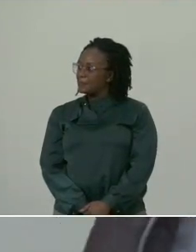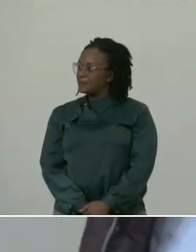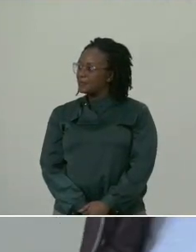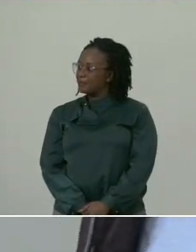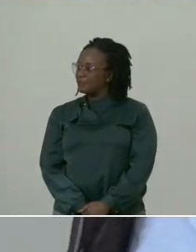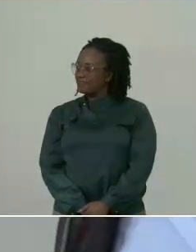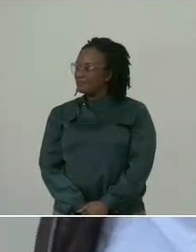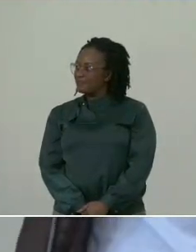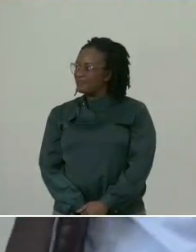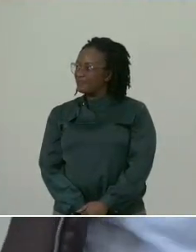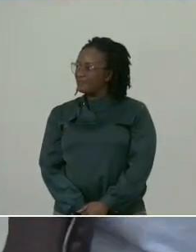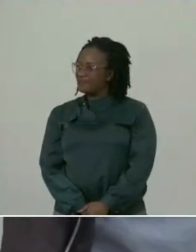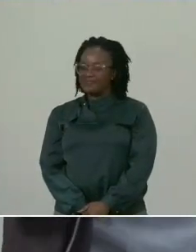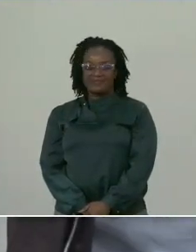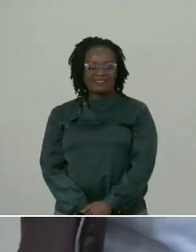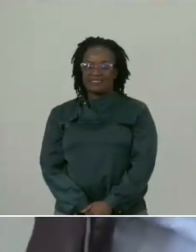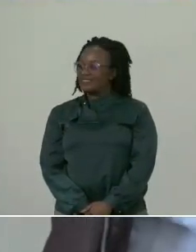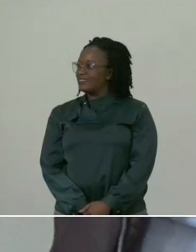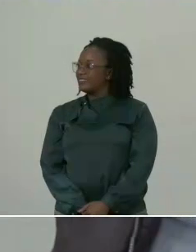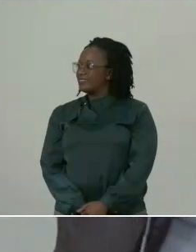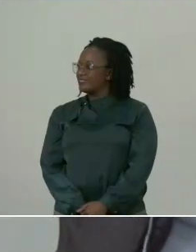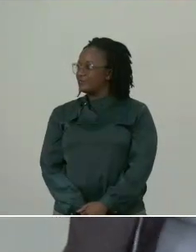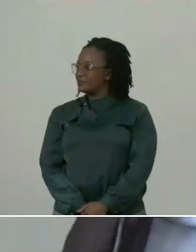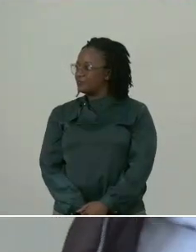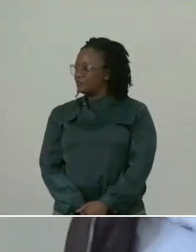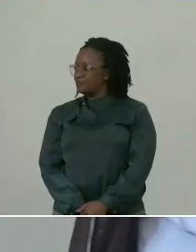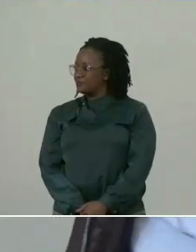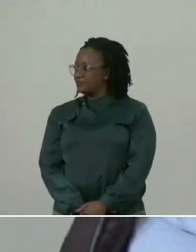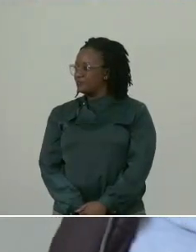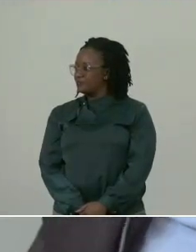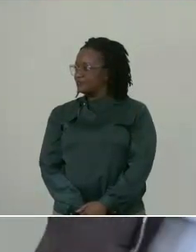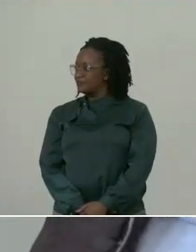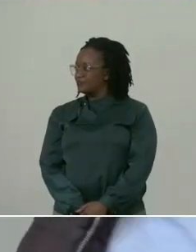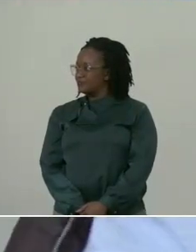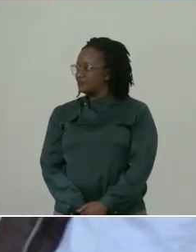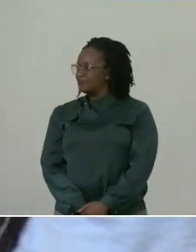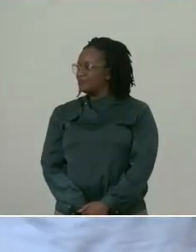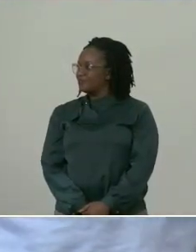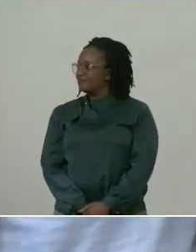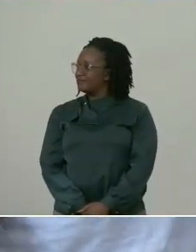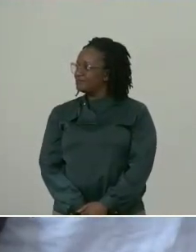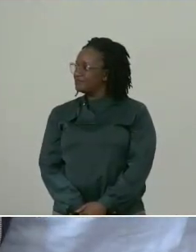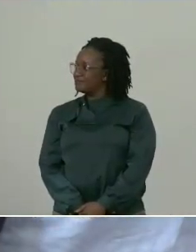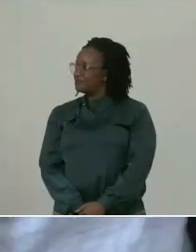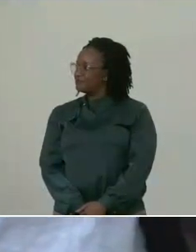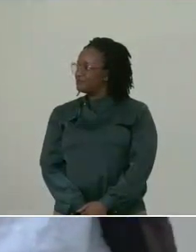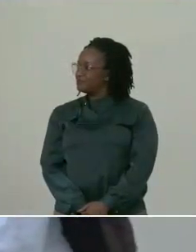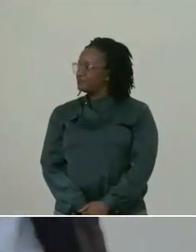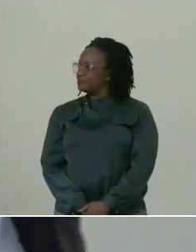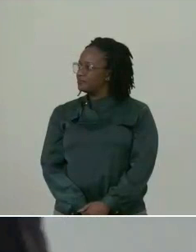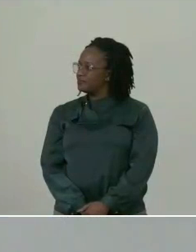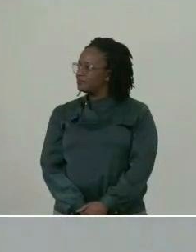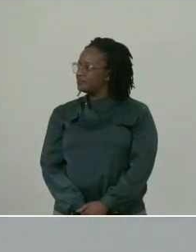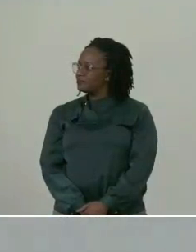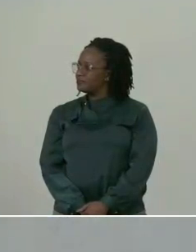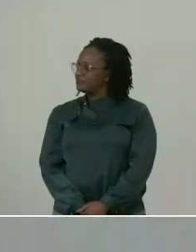My question is regarding the staff and the interpreters. Hongera sana. So number one, I don't